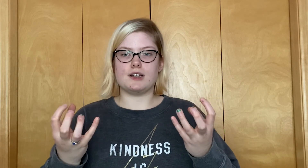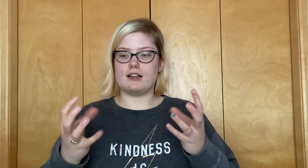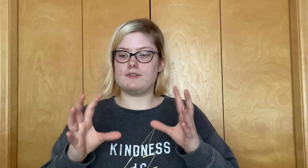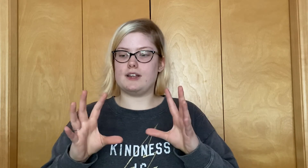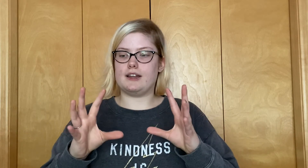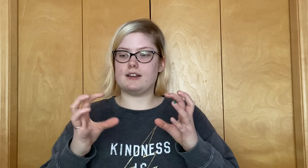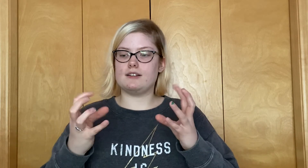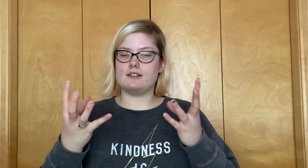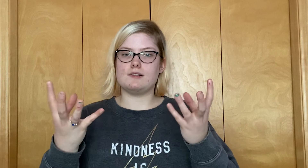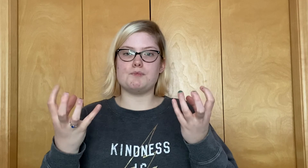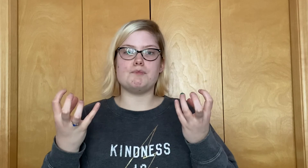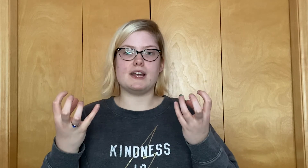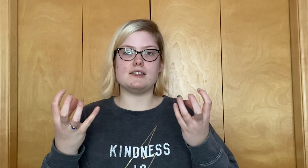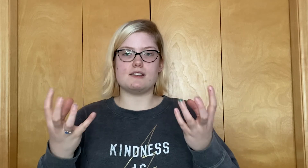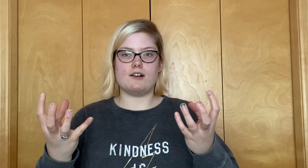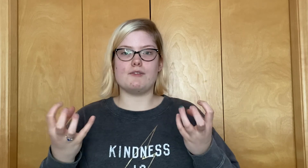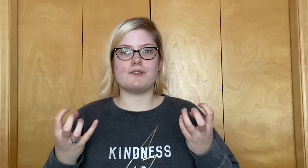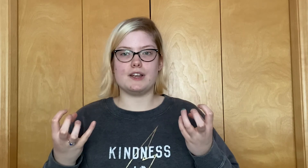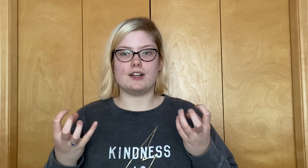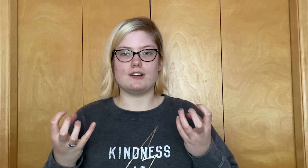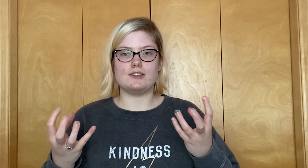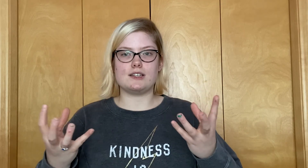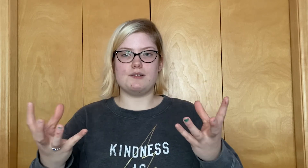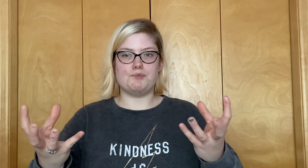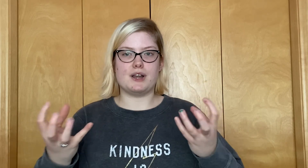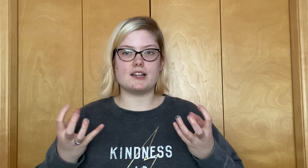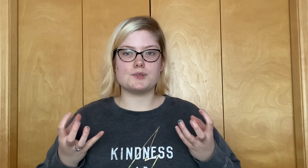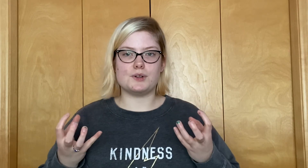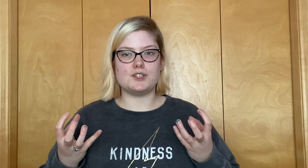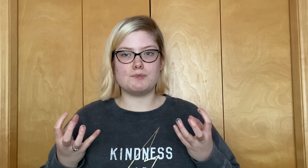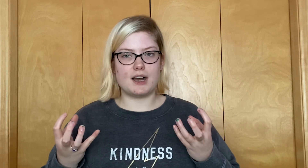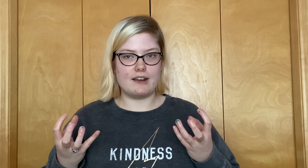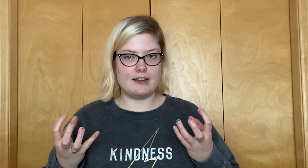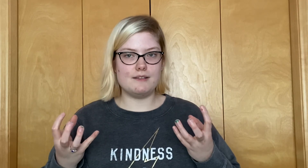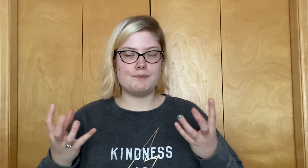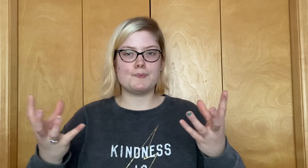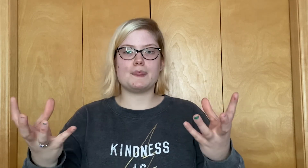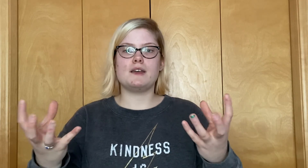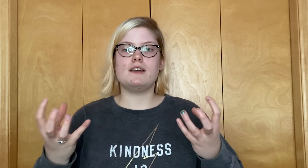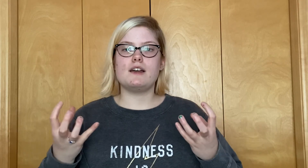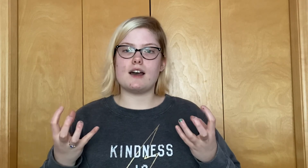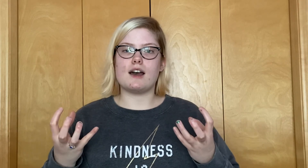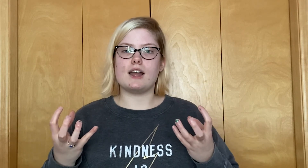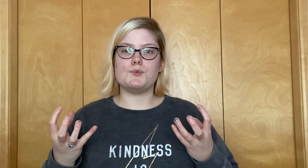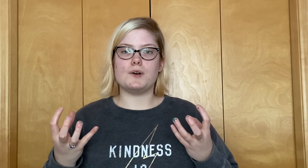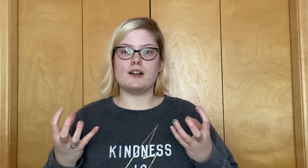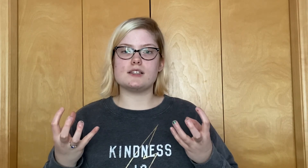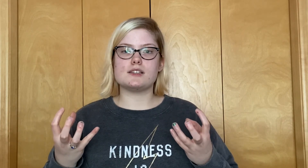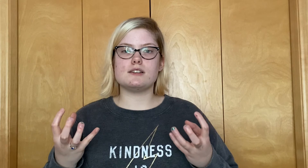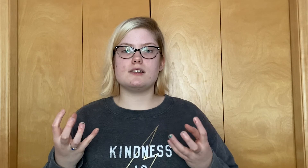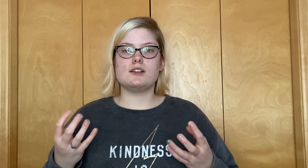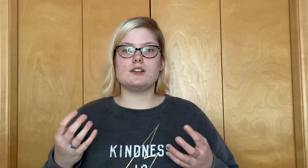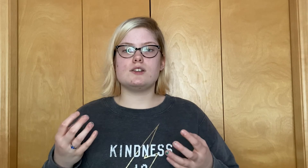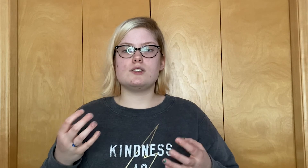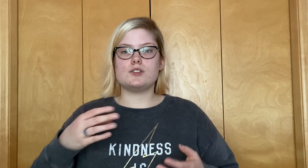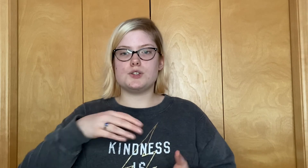of like bend all of your fingers and bring it towards your body. I want